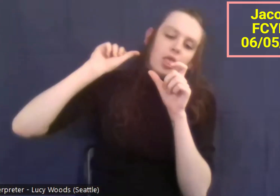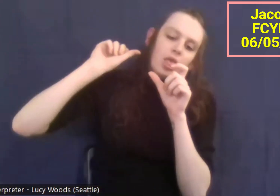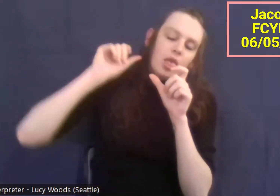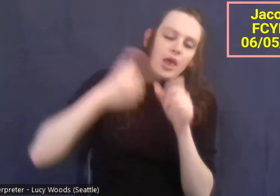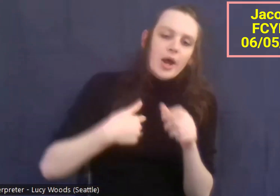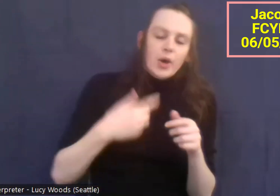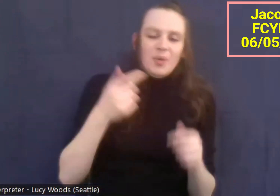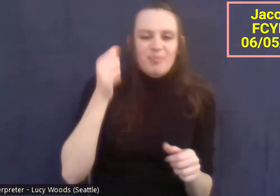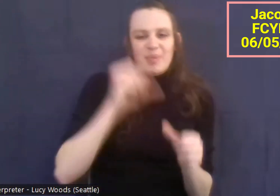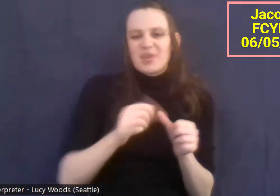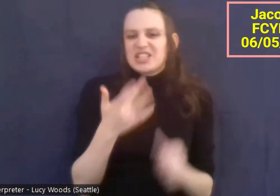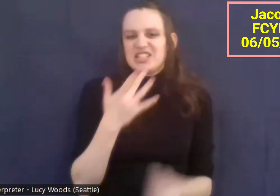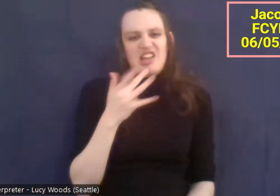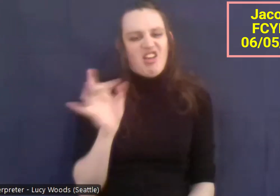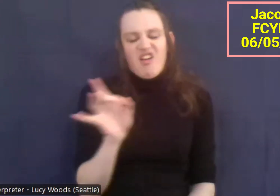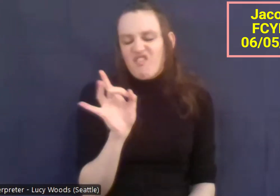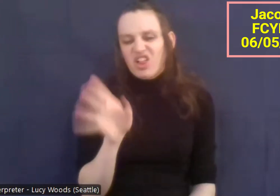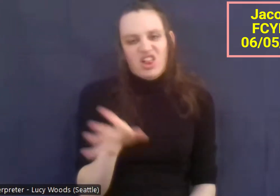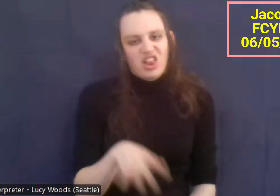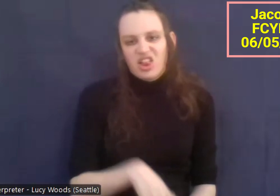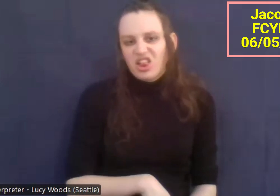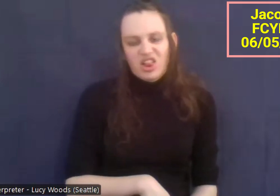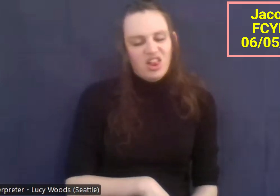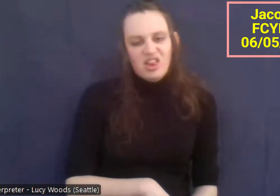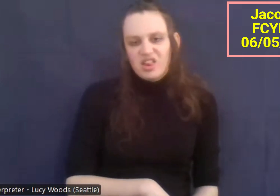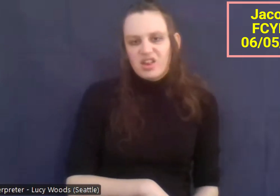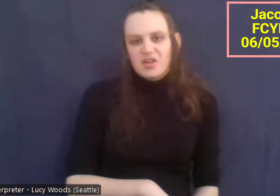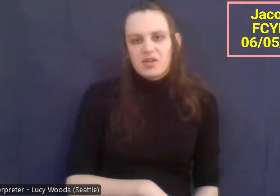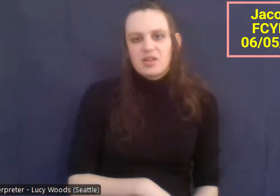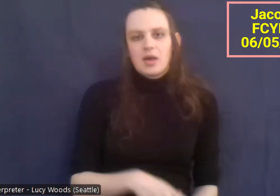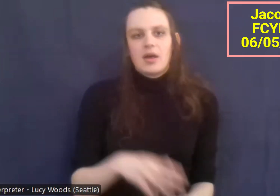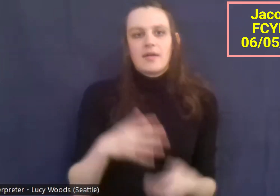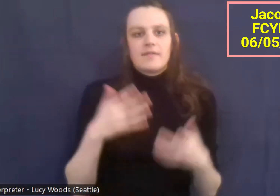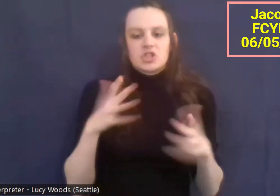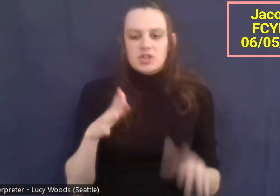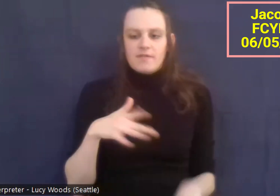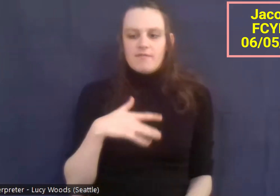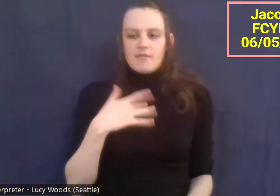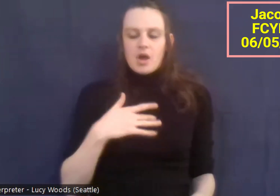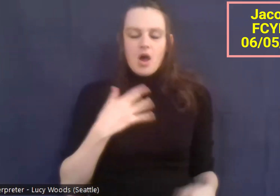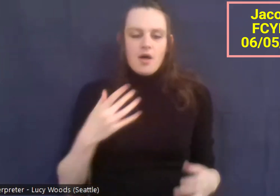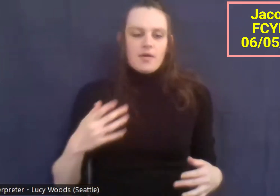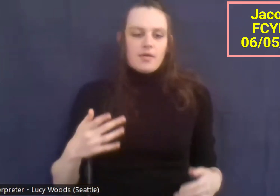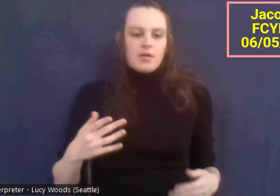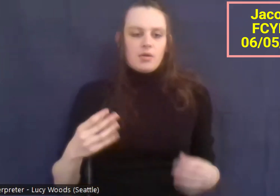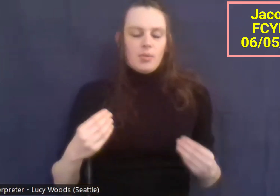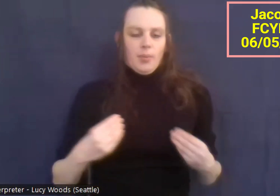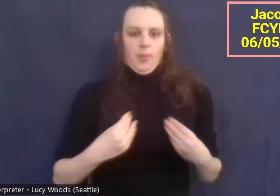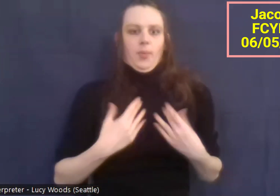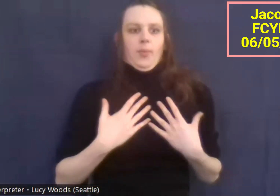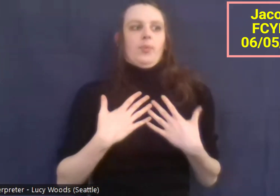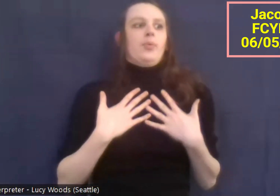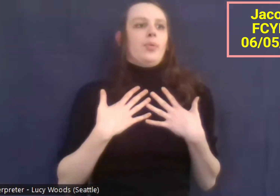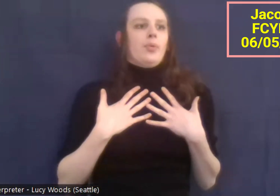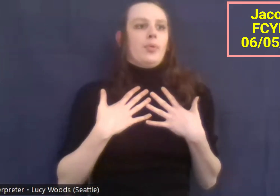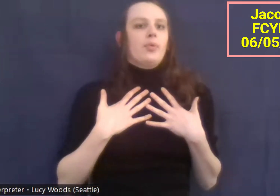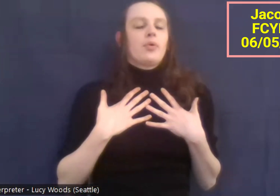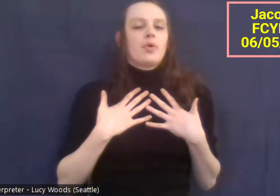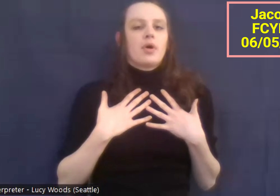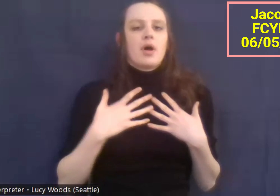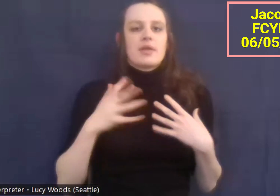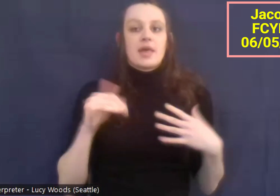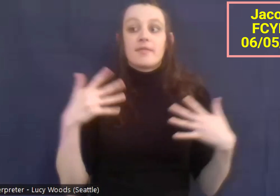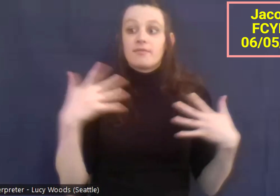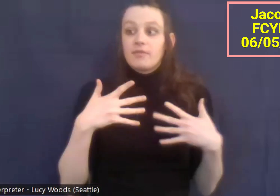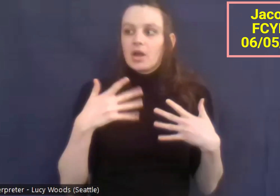shit. And then I felt it like take effect. And I was like, oh, wow. And that fear that I'd known was just like, it